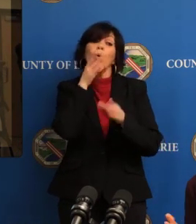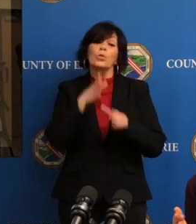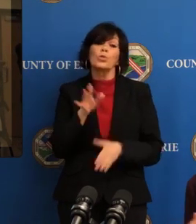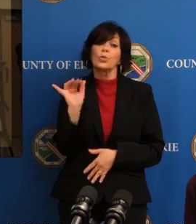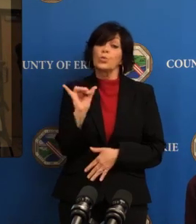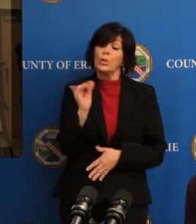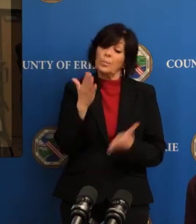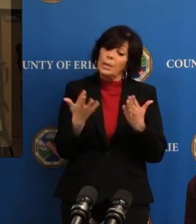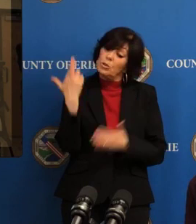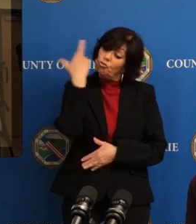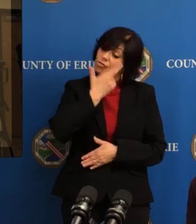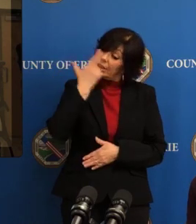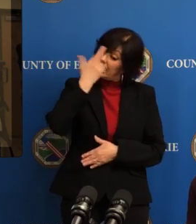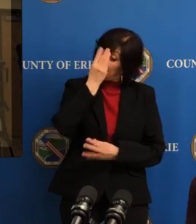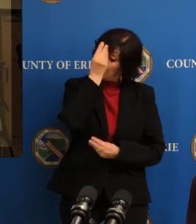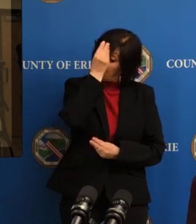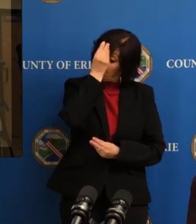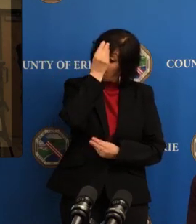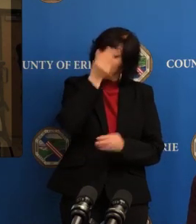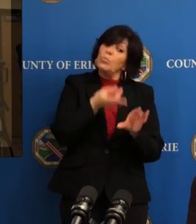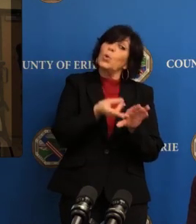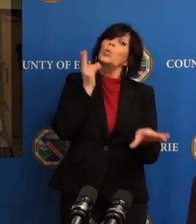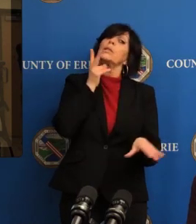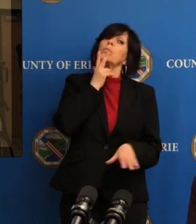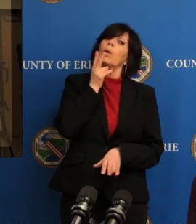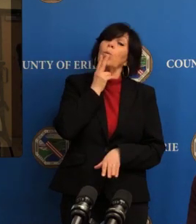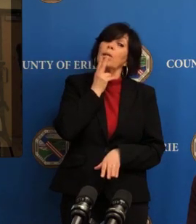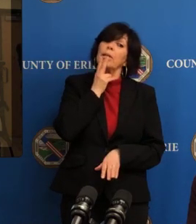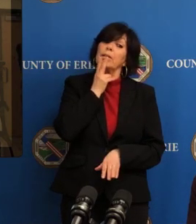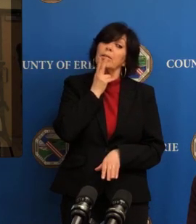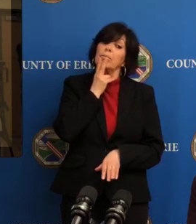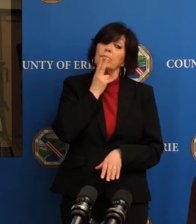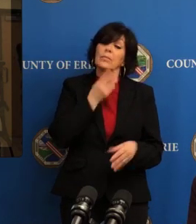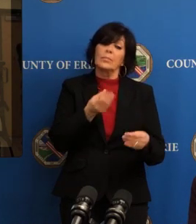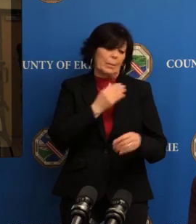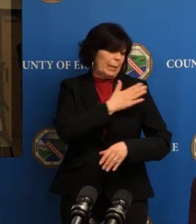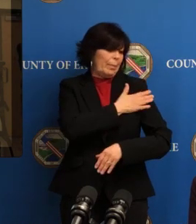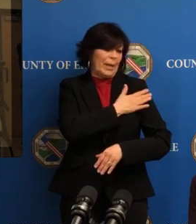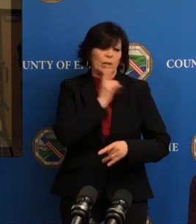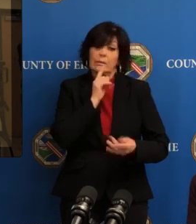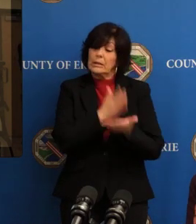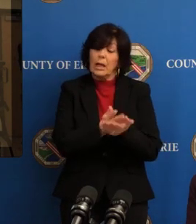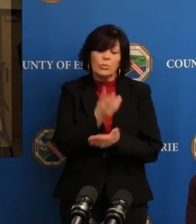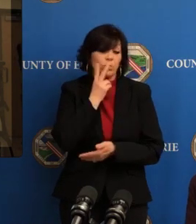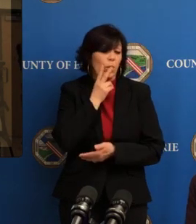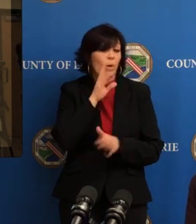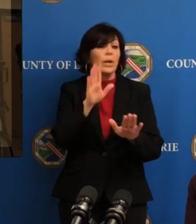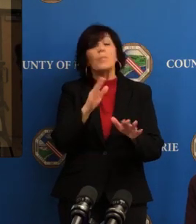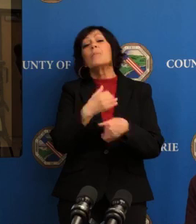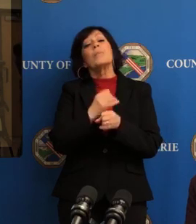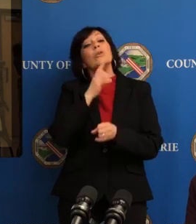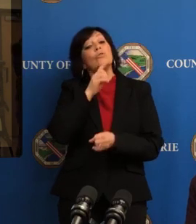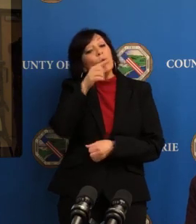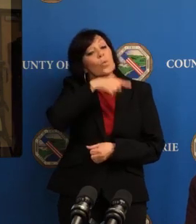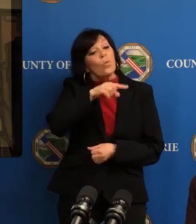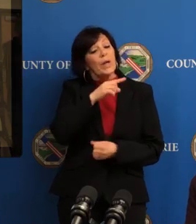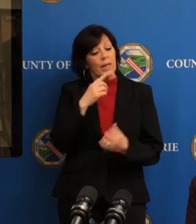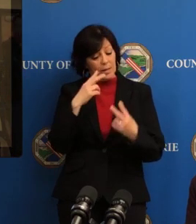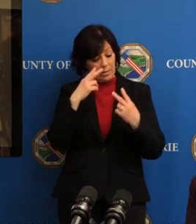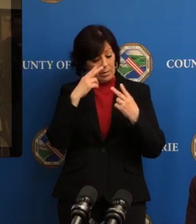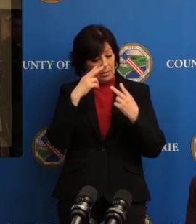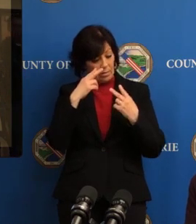be a reason where you might want to think about quitting and start nicotine replacement therapy. But again, we want to make sure that we monitor